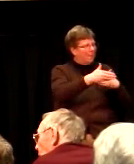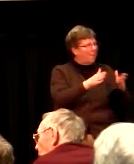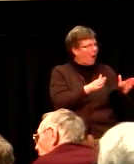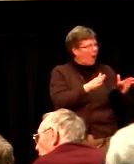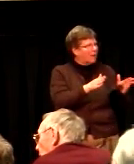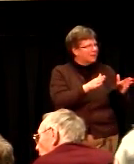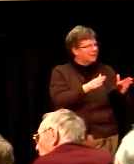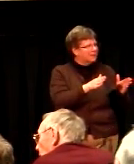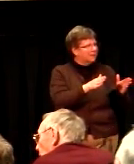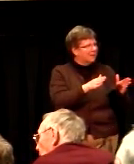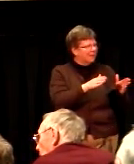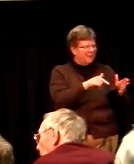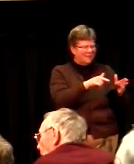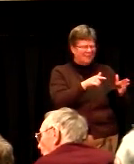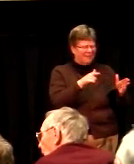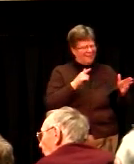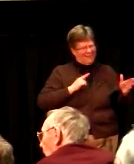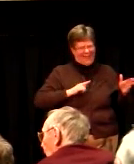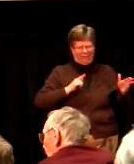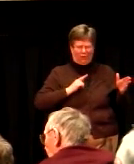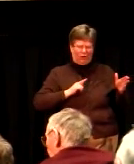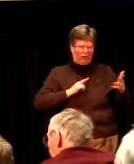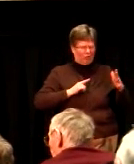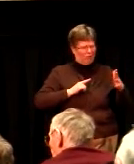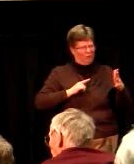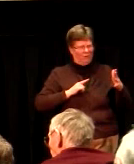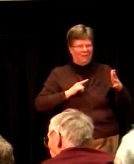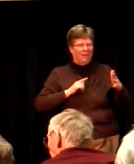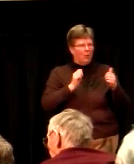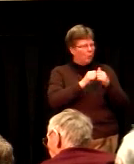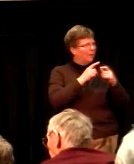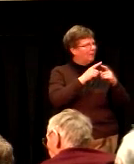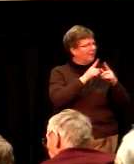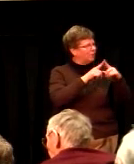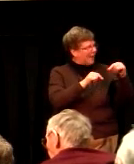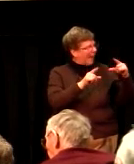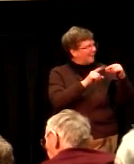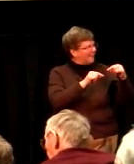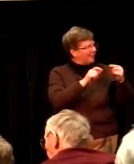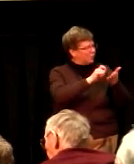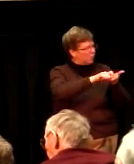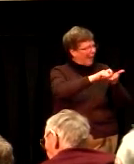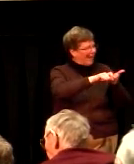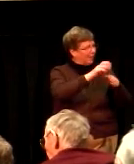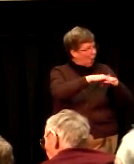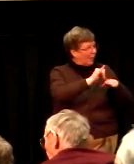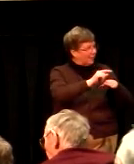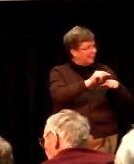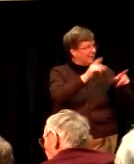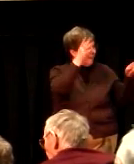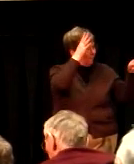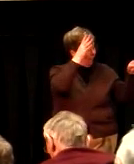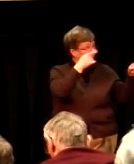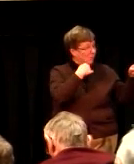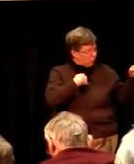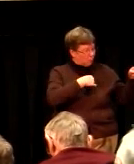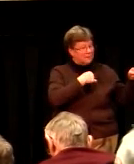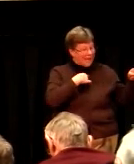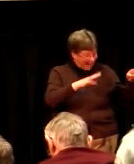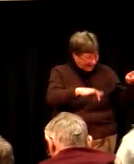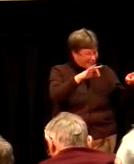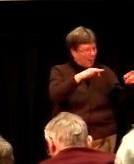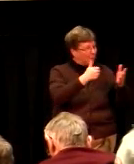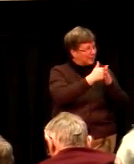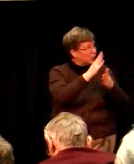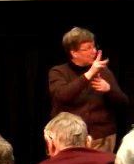of leathery, creamy material with Japanese writing on it. Oh my God. And he actually told us, he said, we found it, we